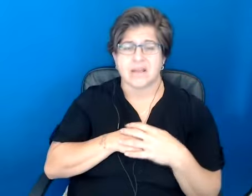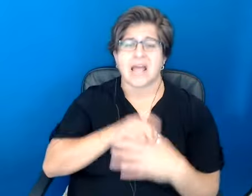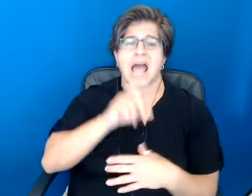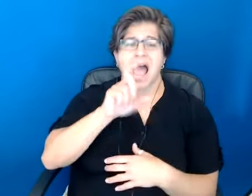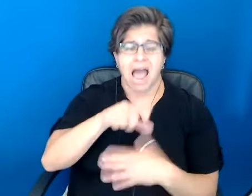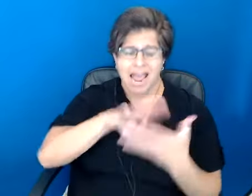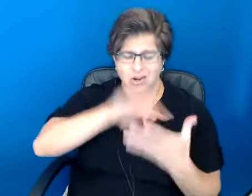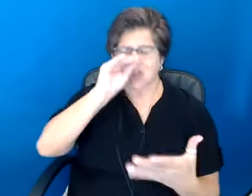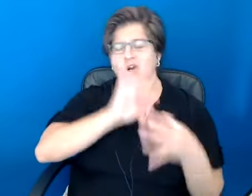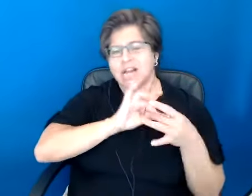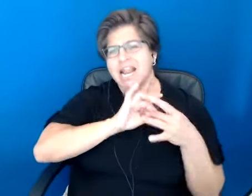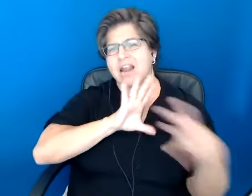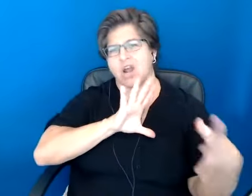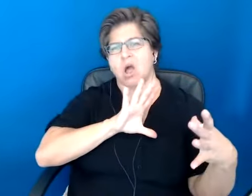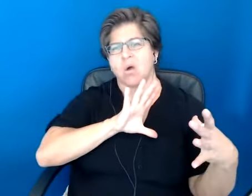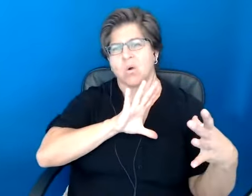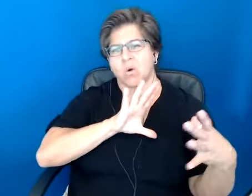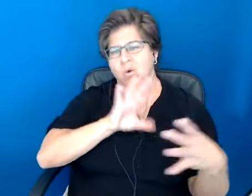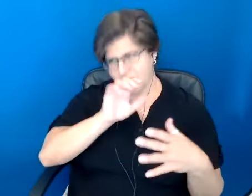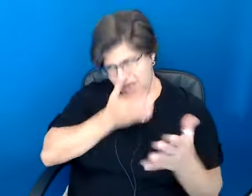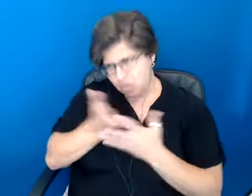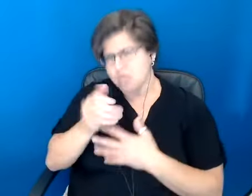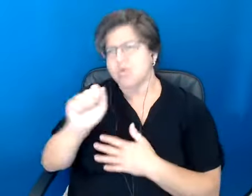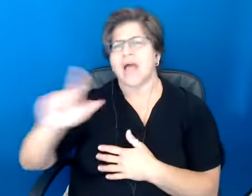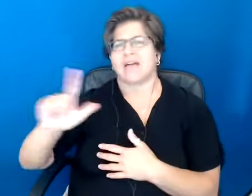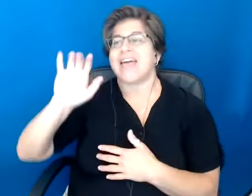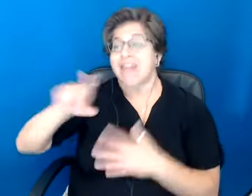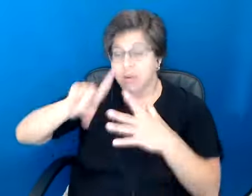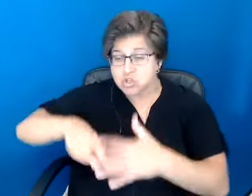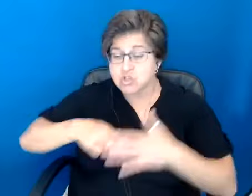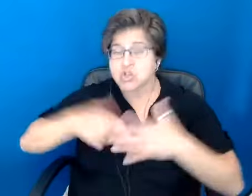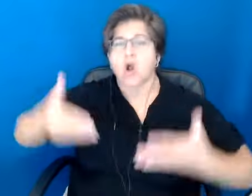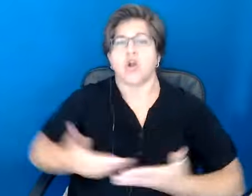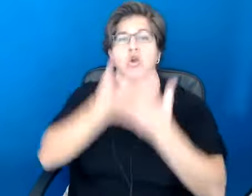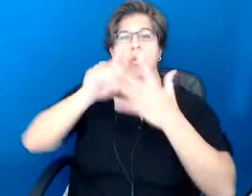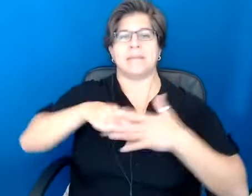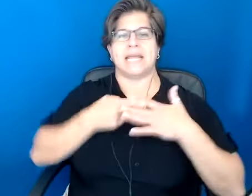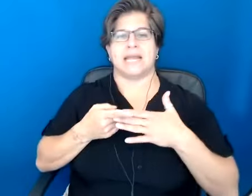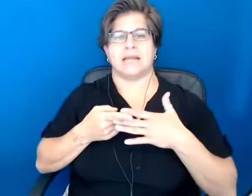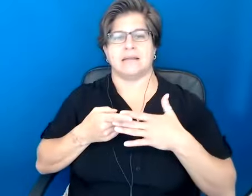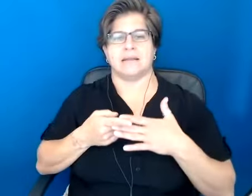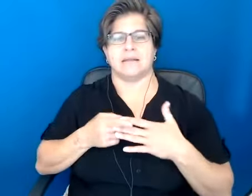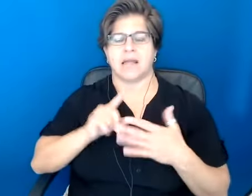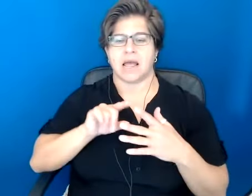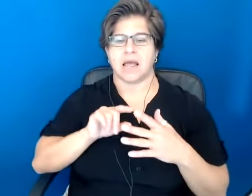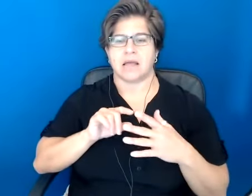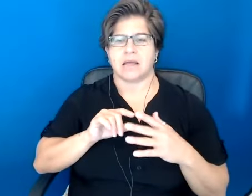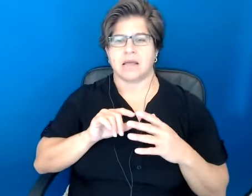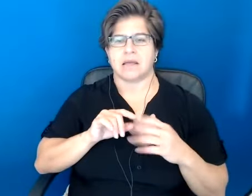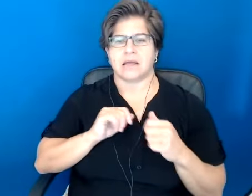one, because the obsession was very, very hard for me to let go. I had years of practicing it, so I had to learn to let it go in